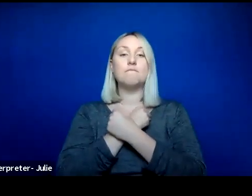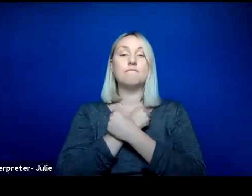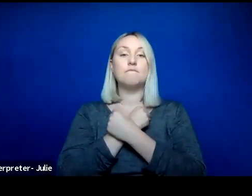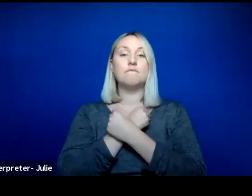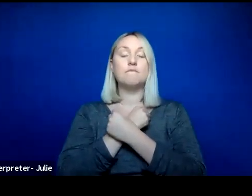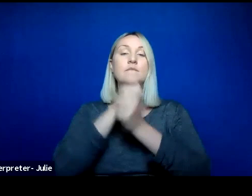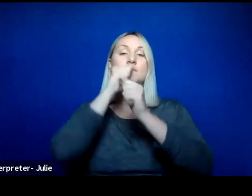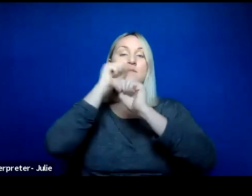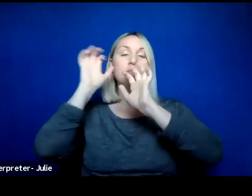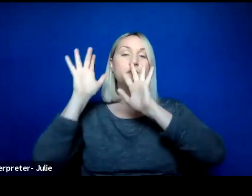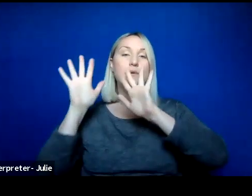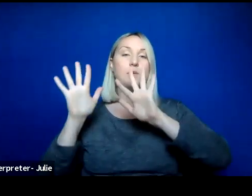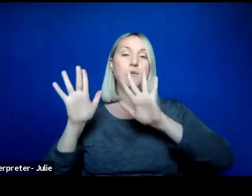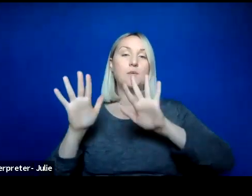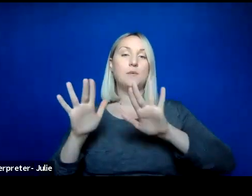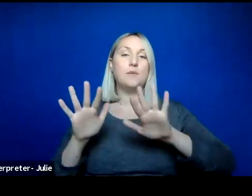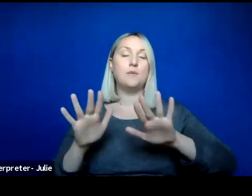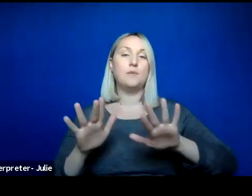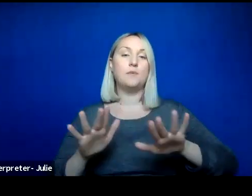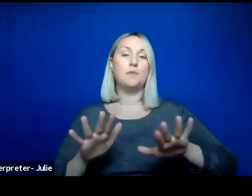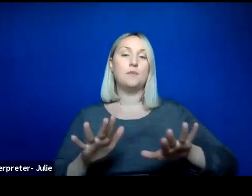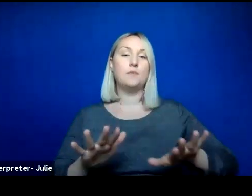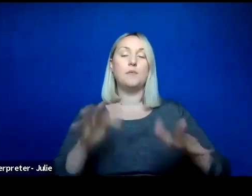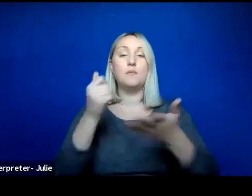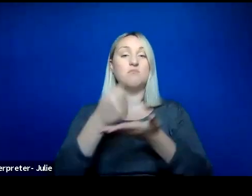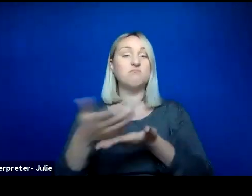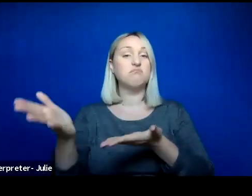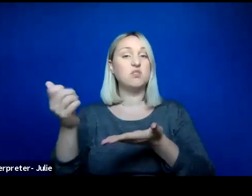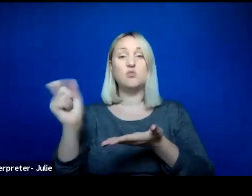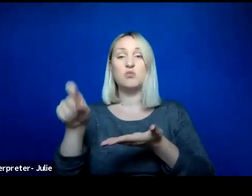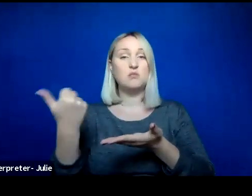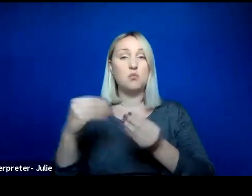and then breathe out waste.